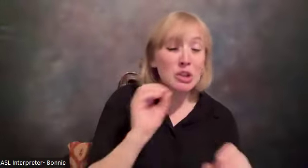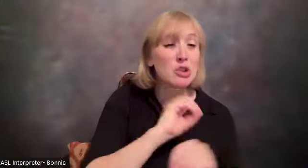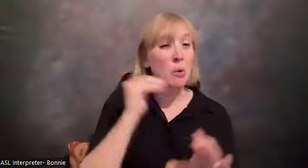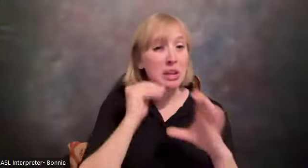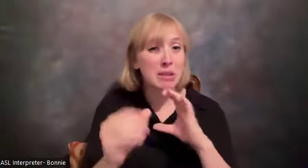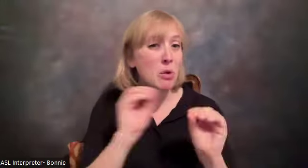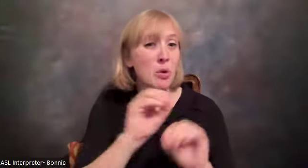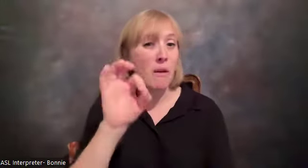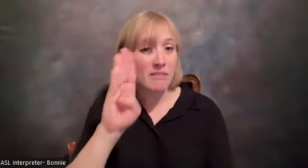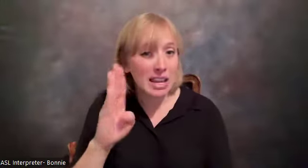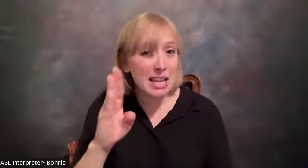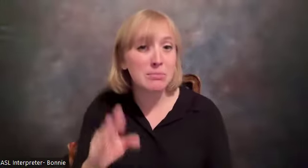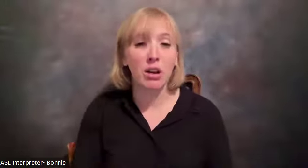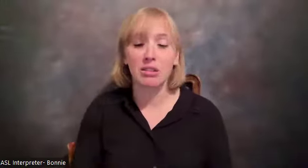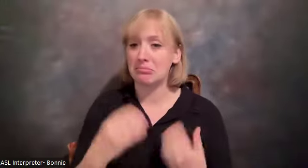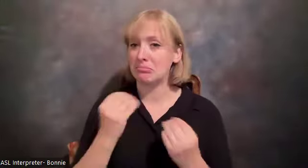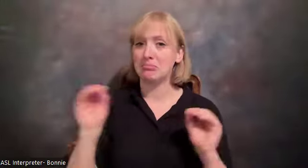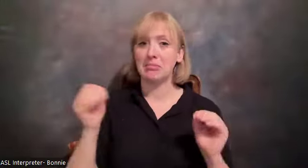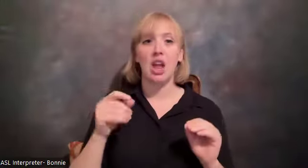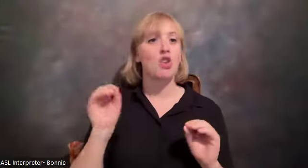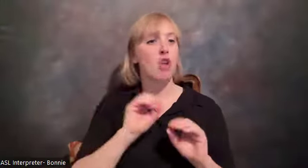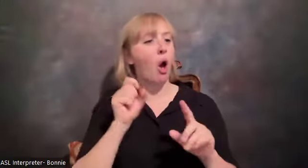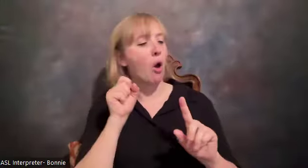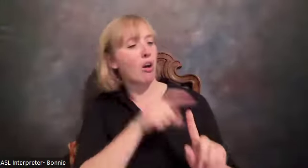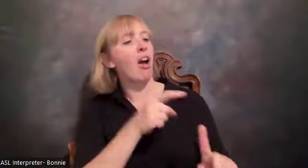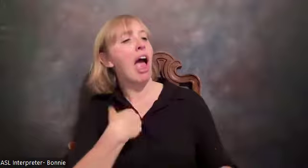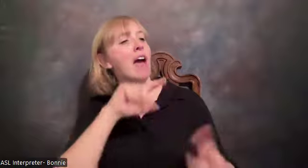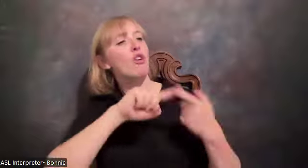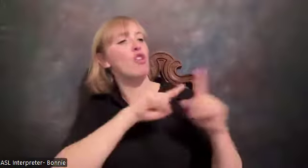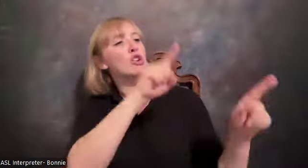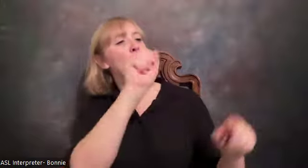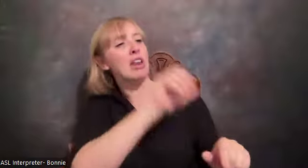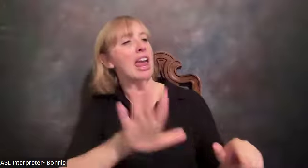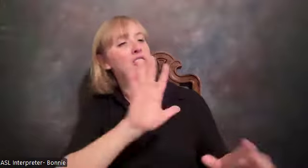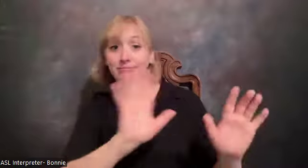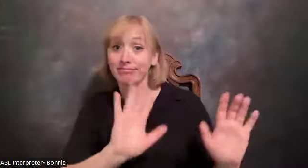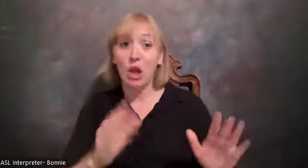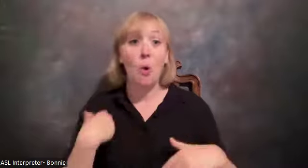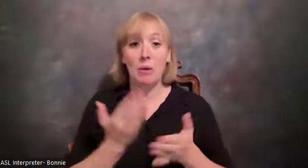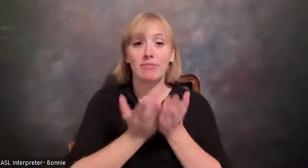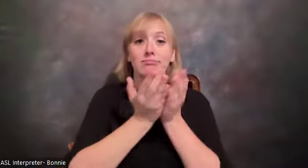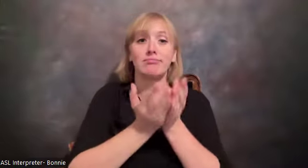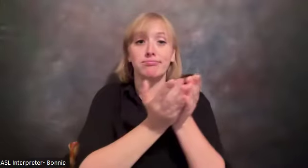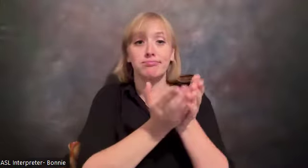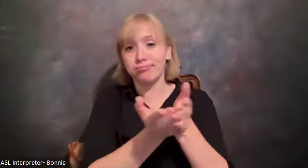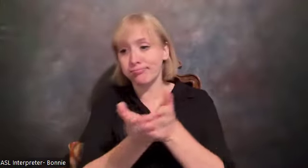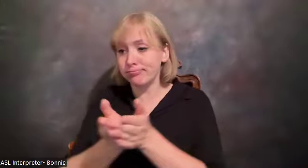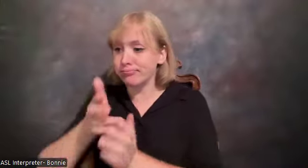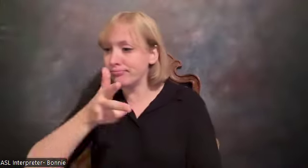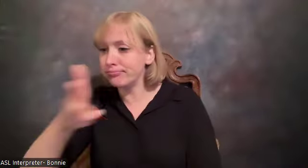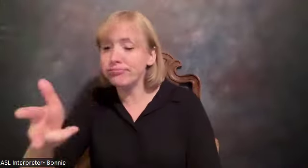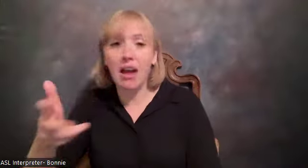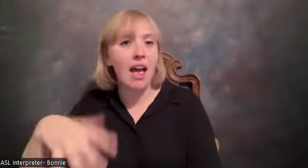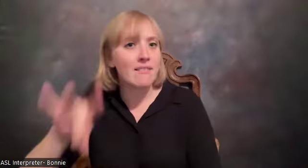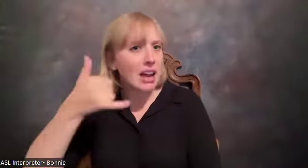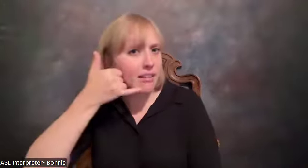Facebook pages and nowhere, hey, I've got a friend coming to Asia. We had to get off that ship, find a payphone. We'd have to